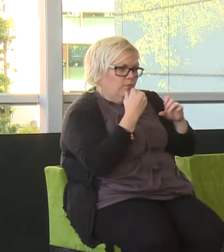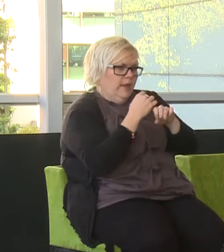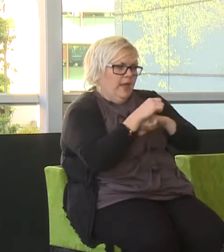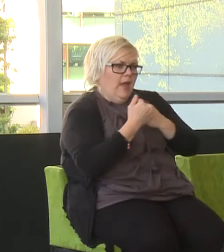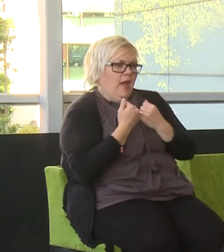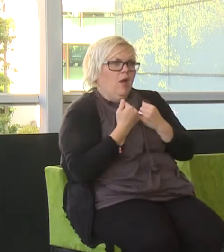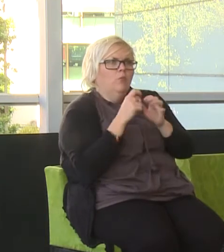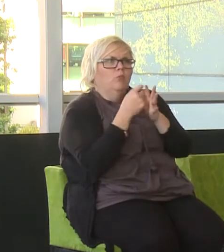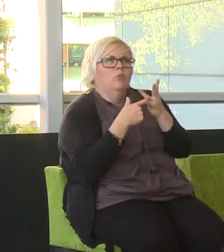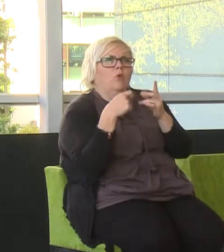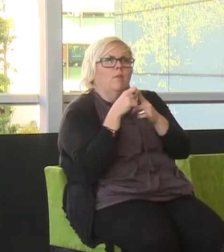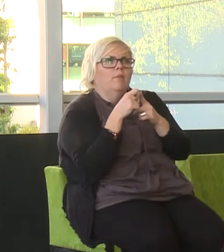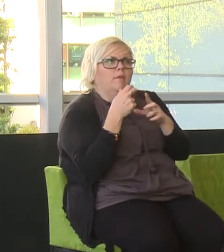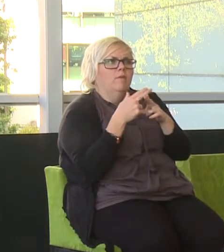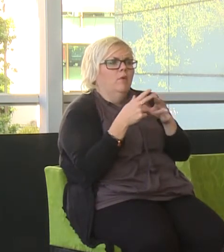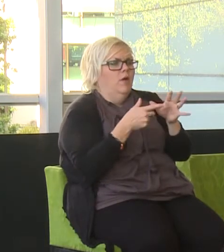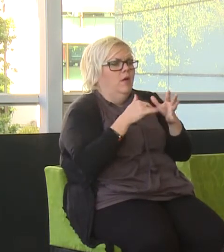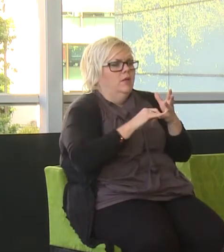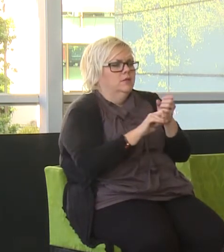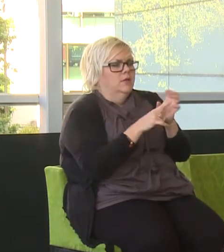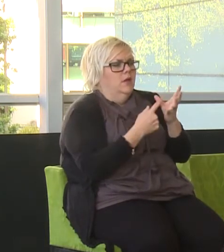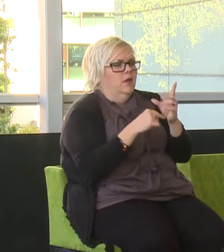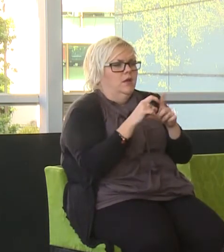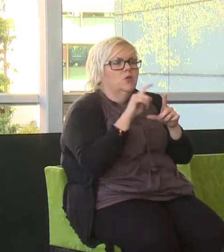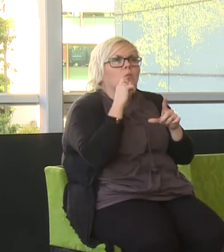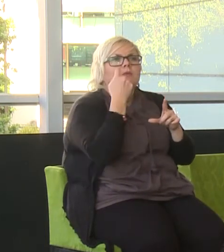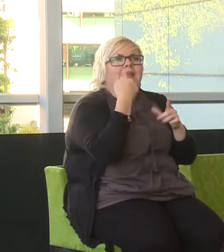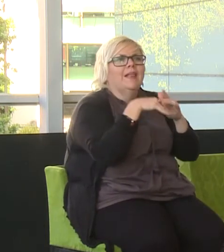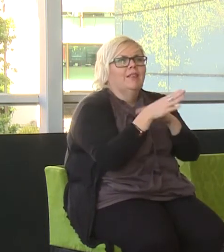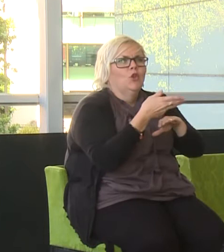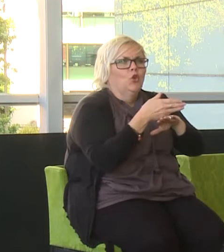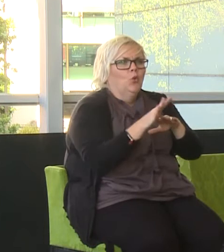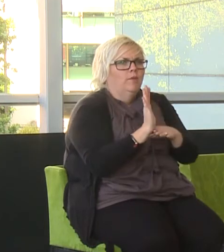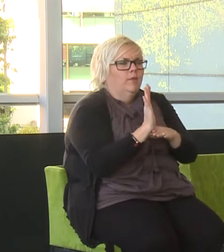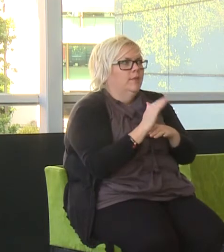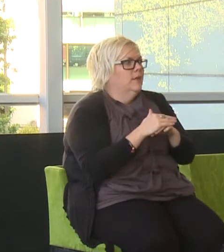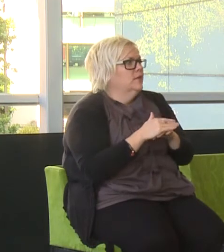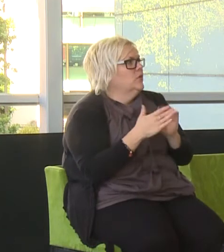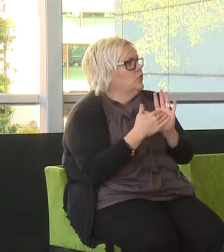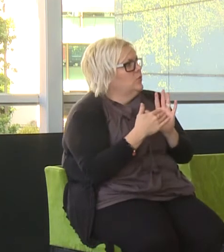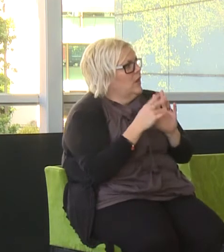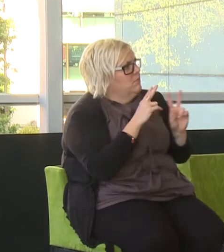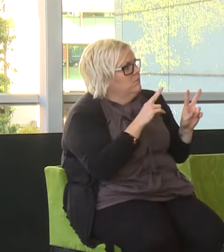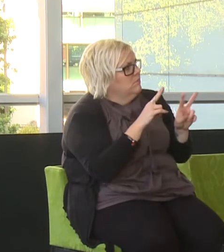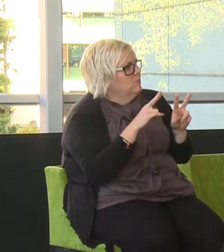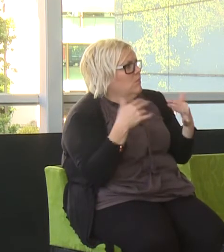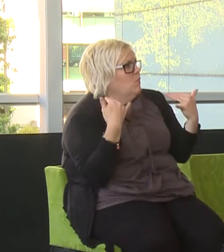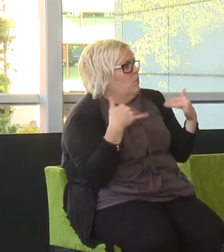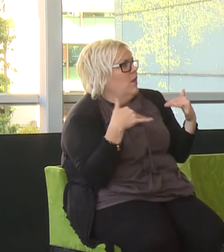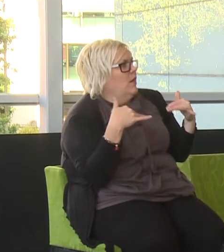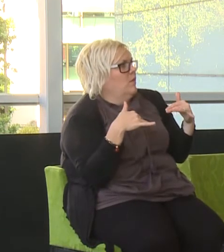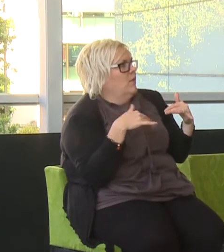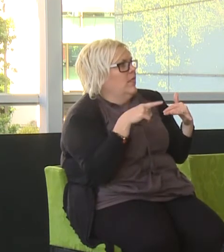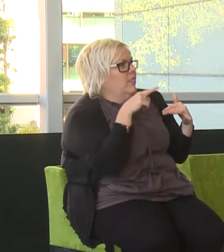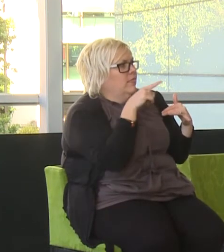Asgard and the new realms you will visit in this new picture. Standing here today, I'm rapt that this Marvel exhibition has brought